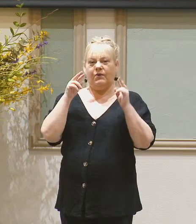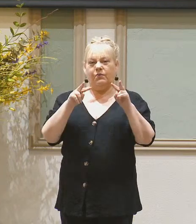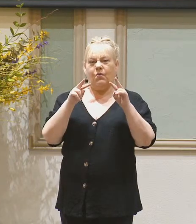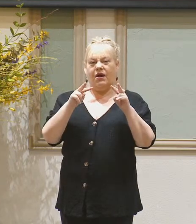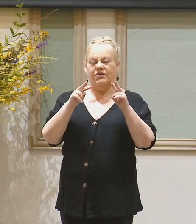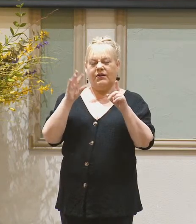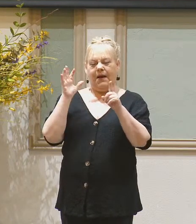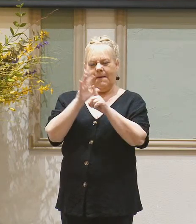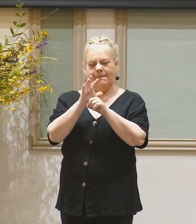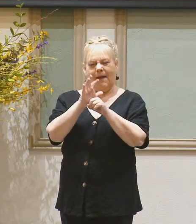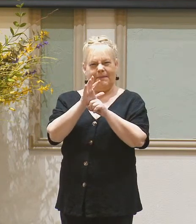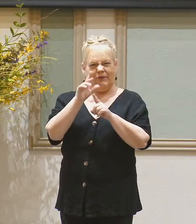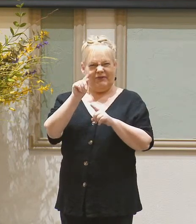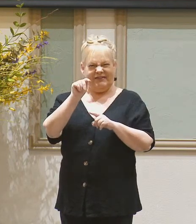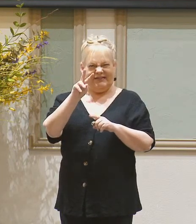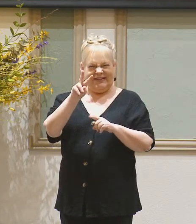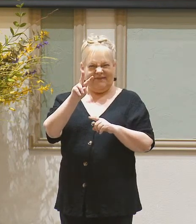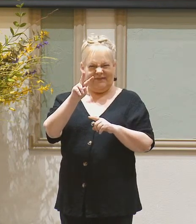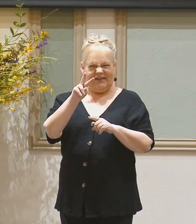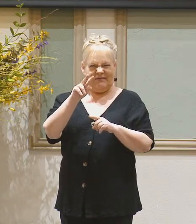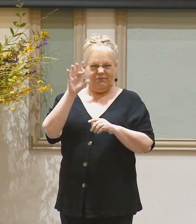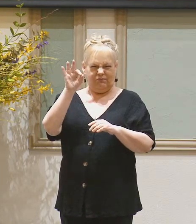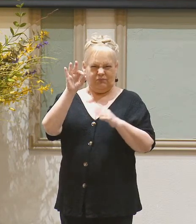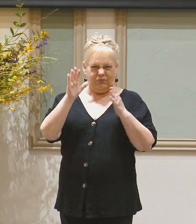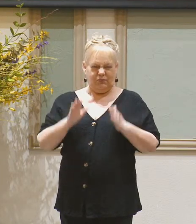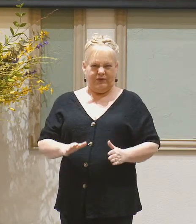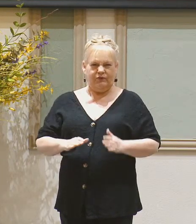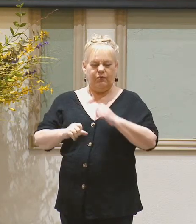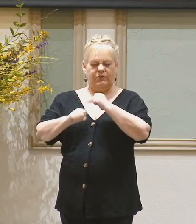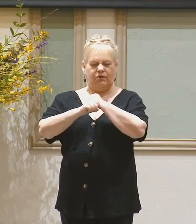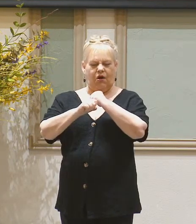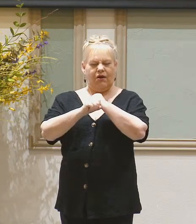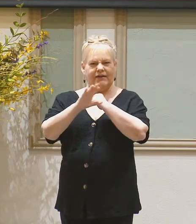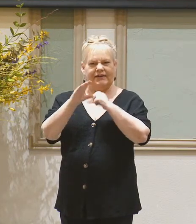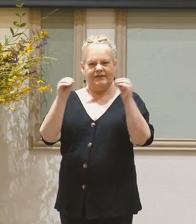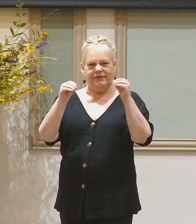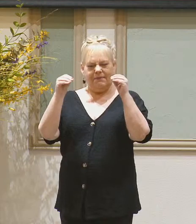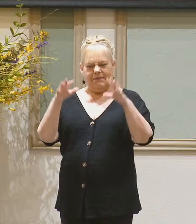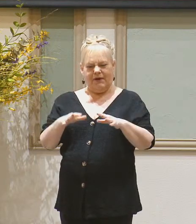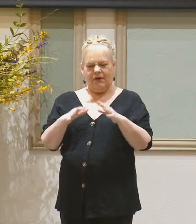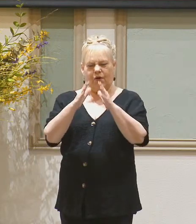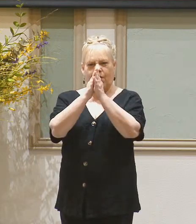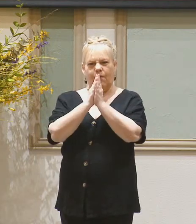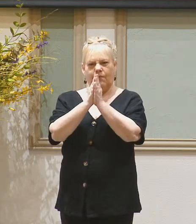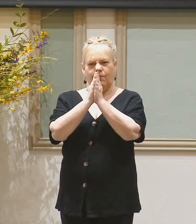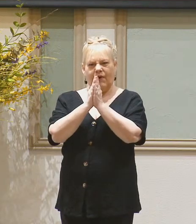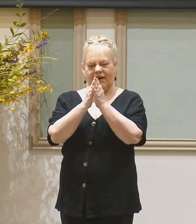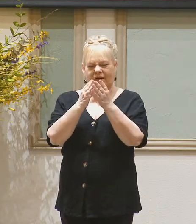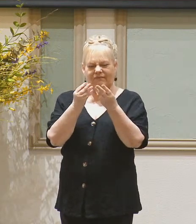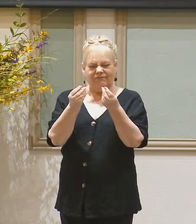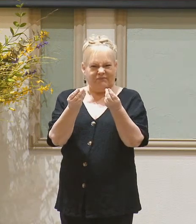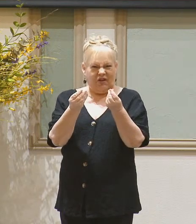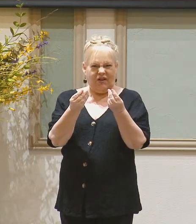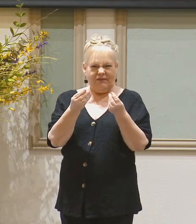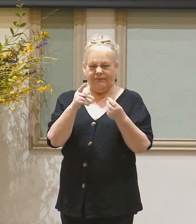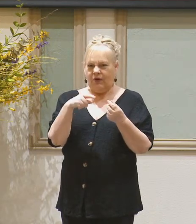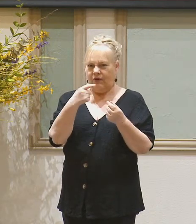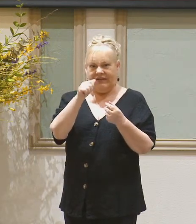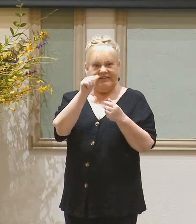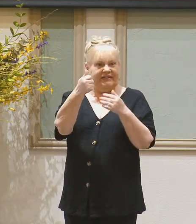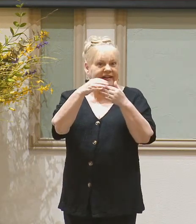popular televangelist who was hawking his miracle prayer cloths, and they were only